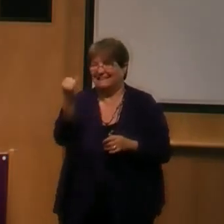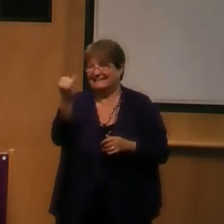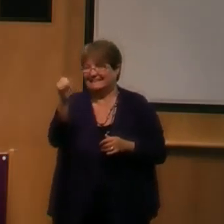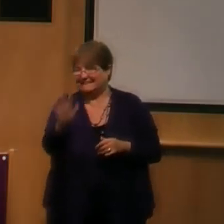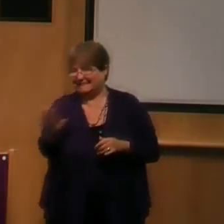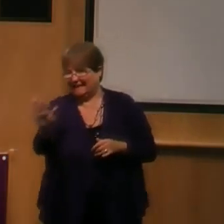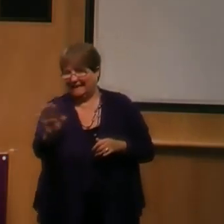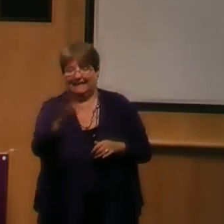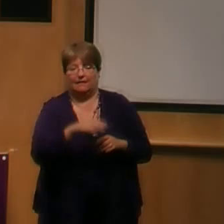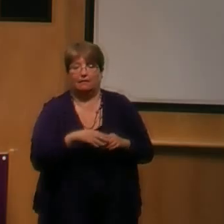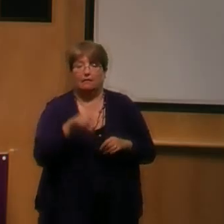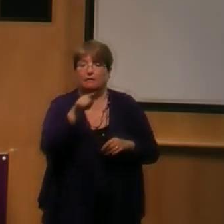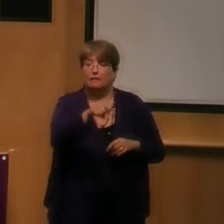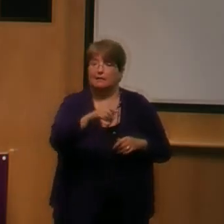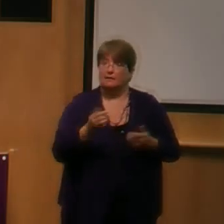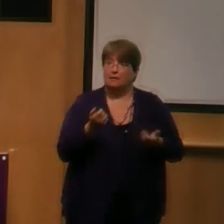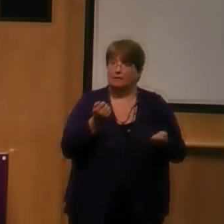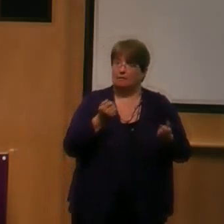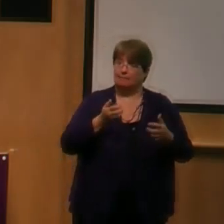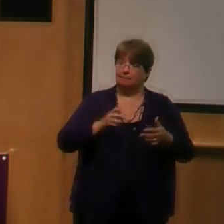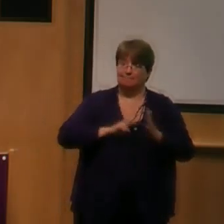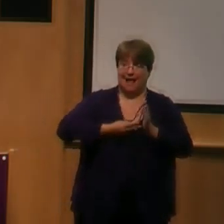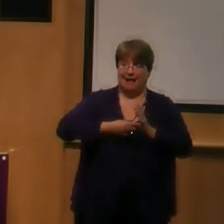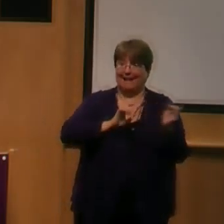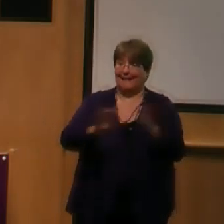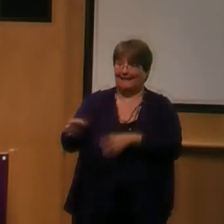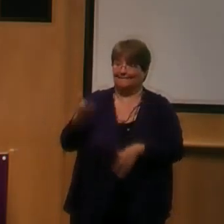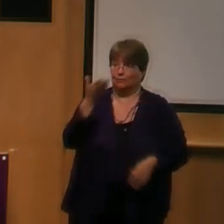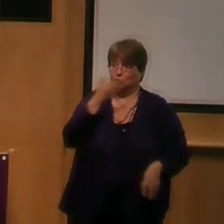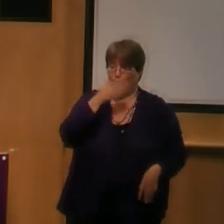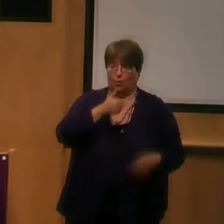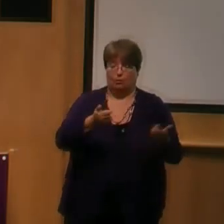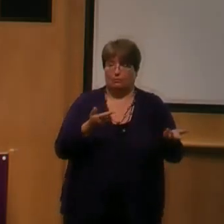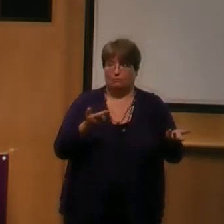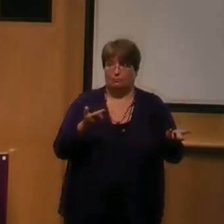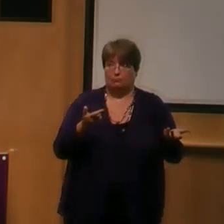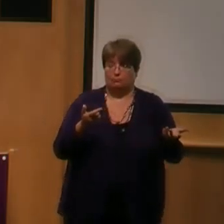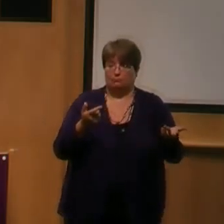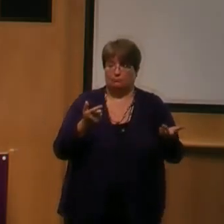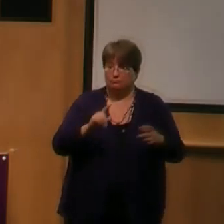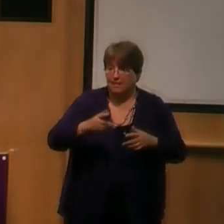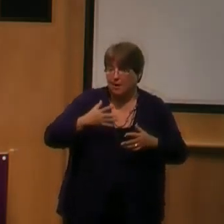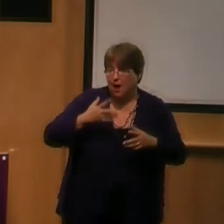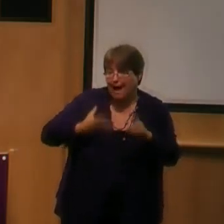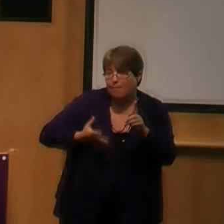quickly, just talk about a couple of examples of the same person. We have teenagers, and they're home on local